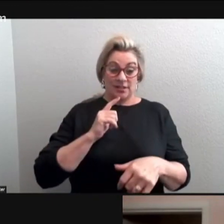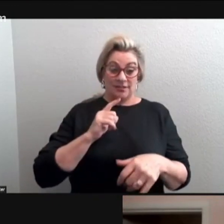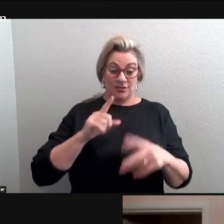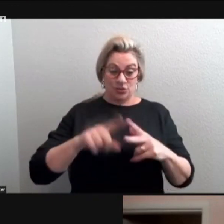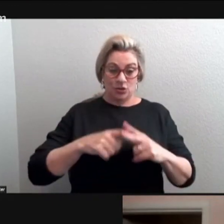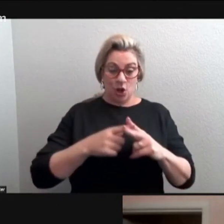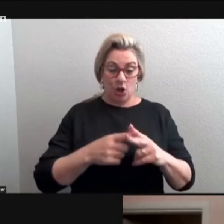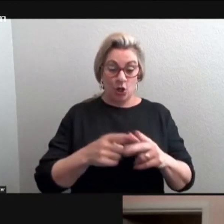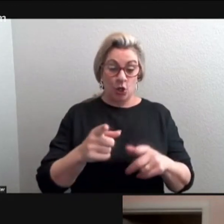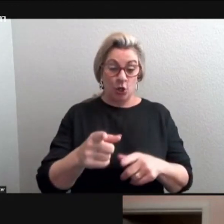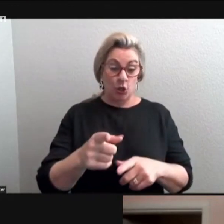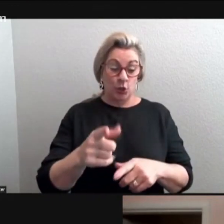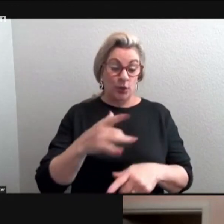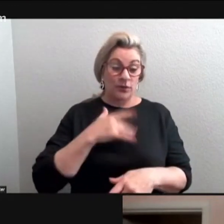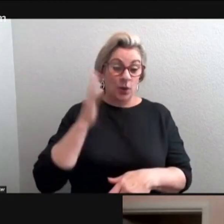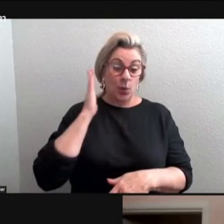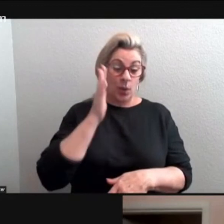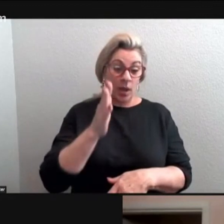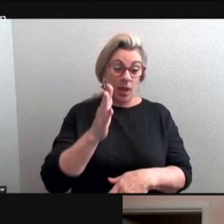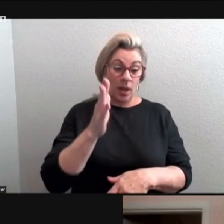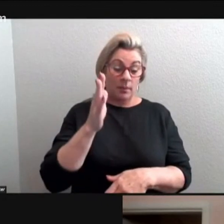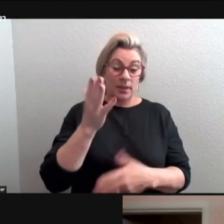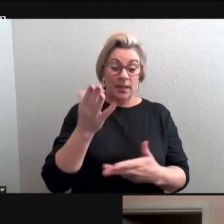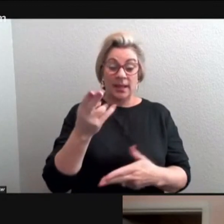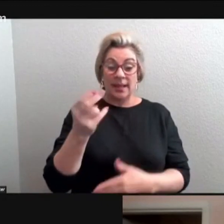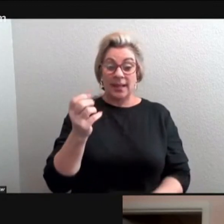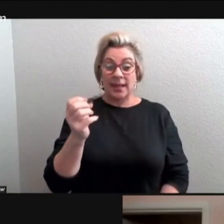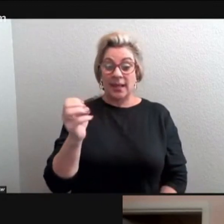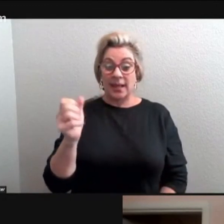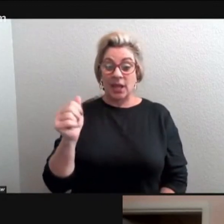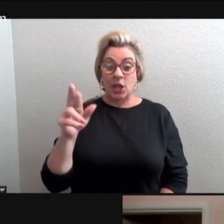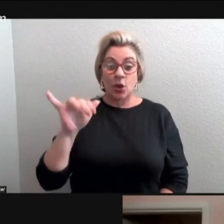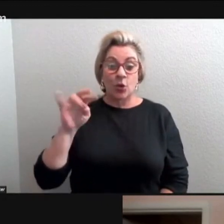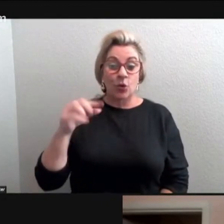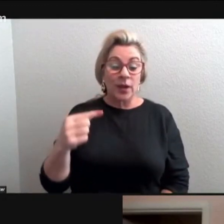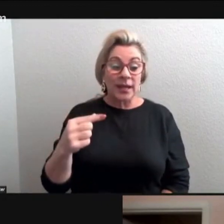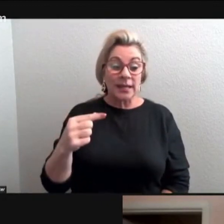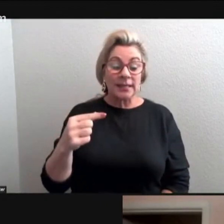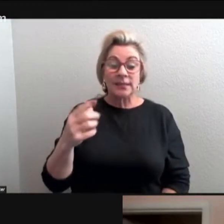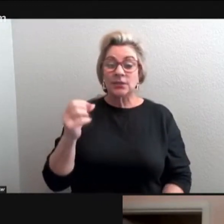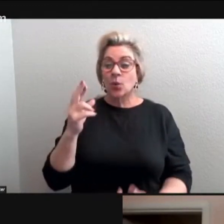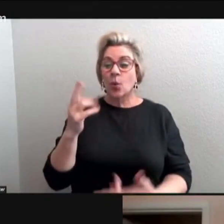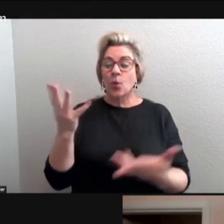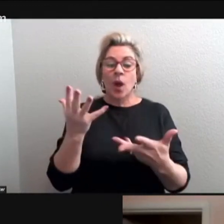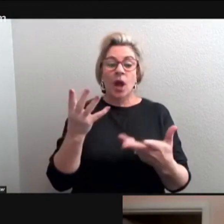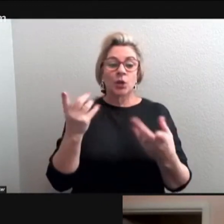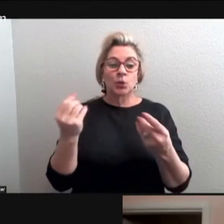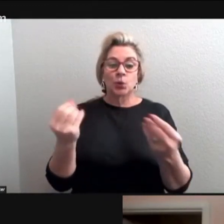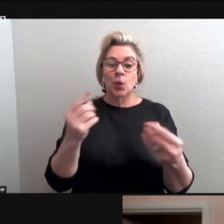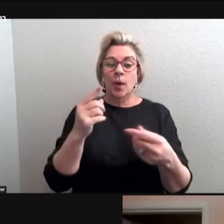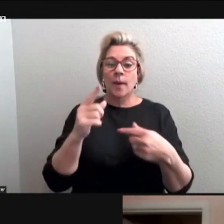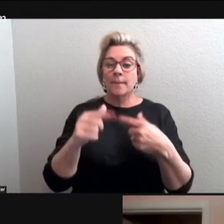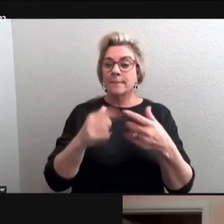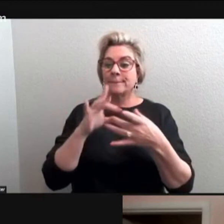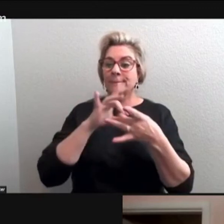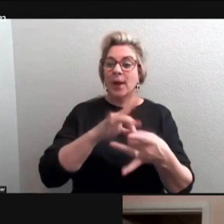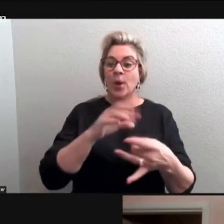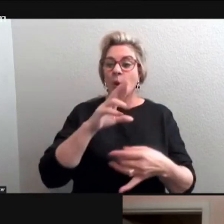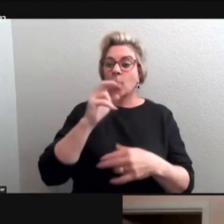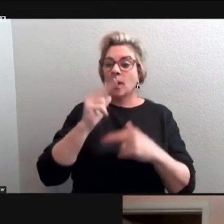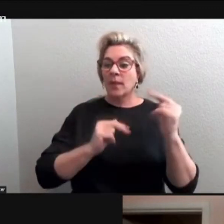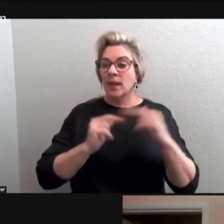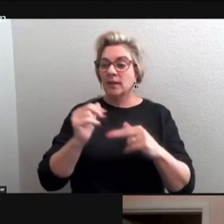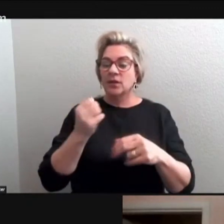any hearings or legislations in the aftermath of the fire? What to do about rebuilding? What to do